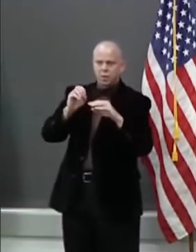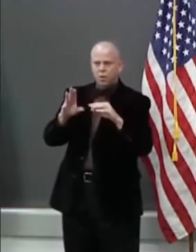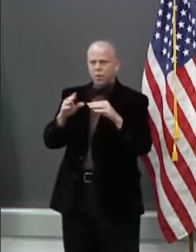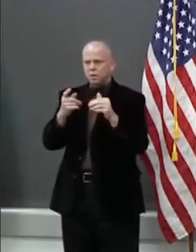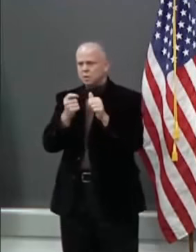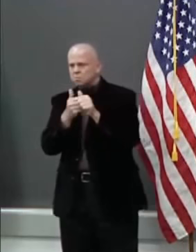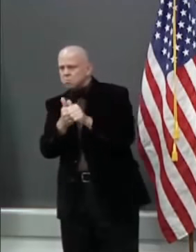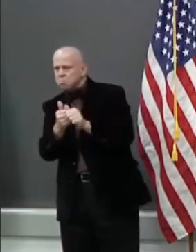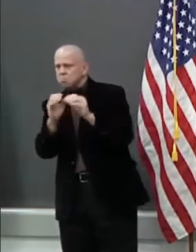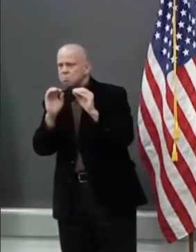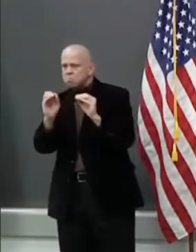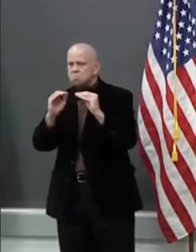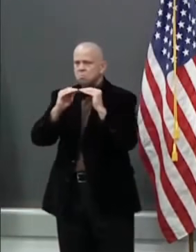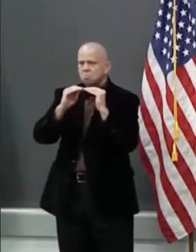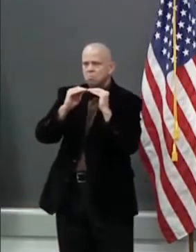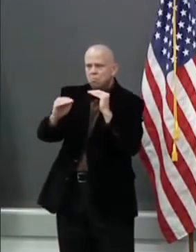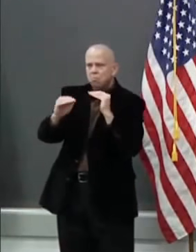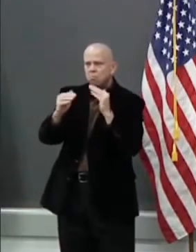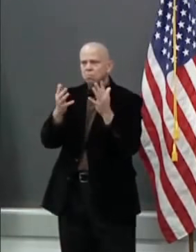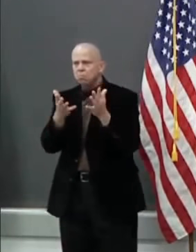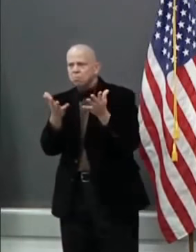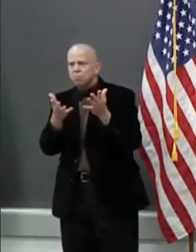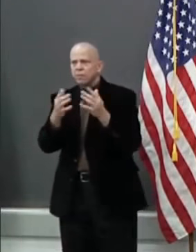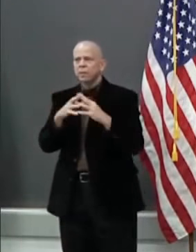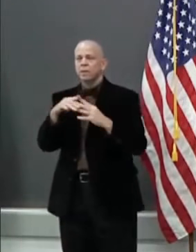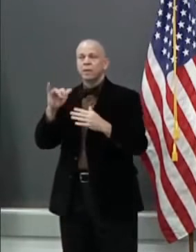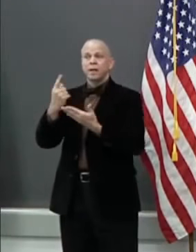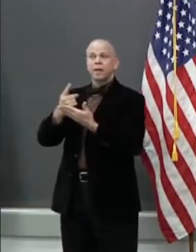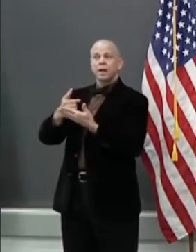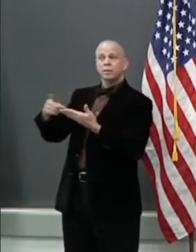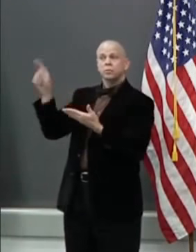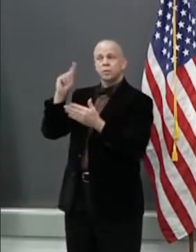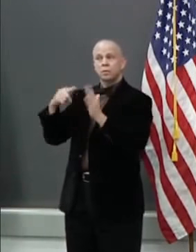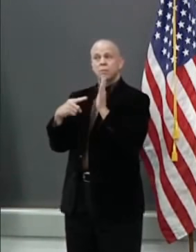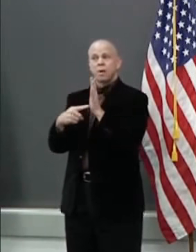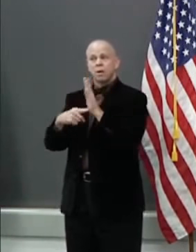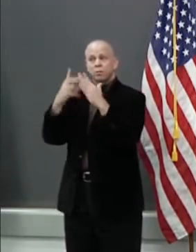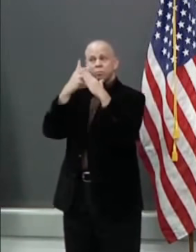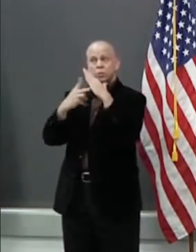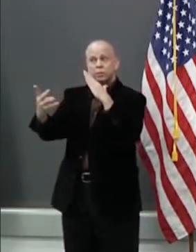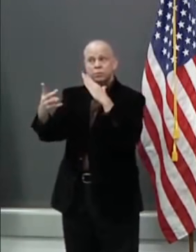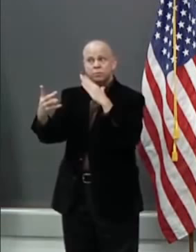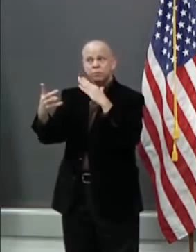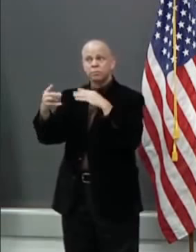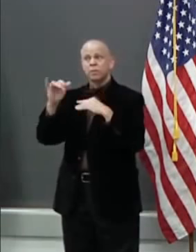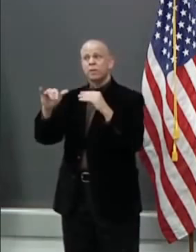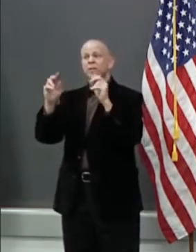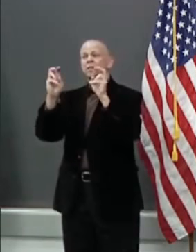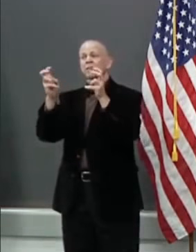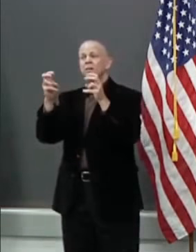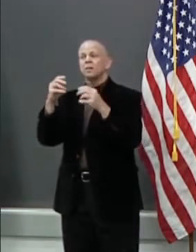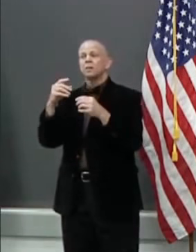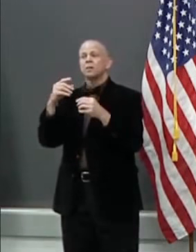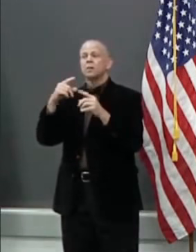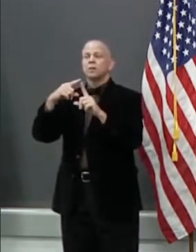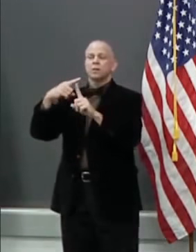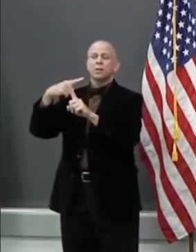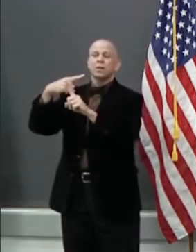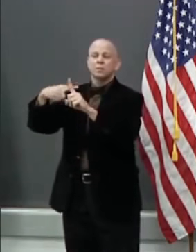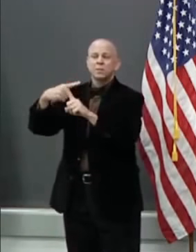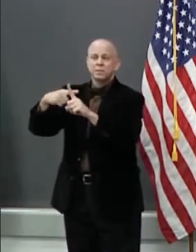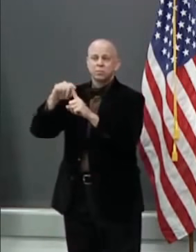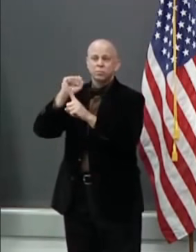that's why last week when the model came up and predicted we had an as-is scenario, a more optimistic scenario, or a scenario